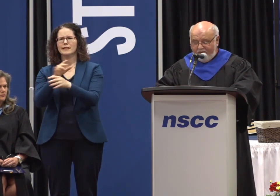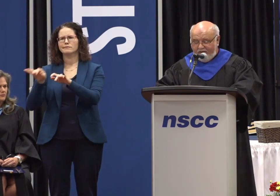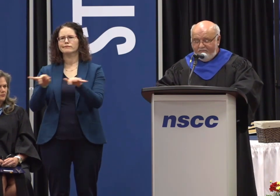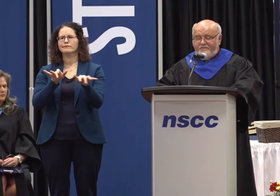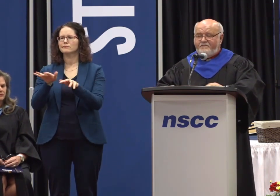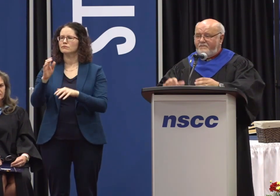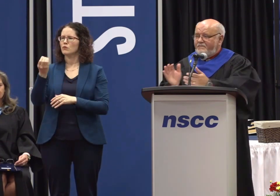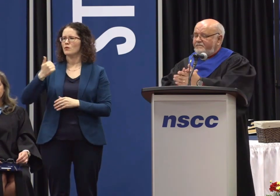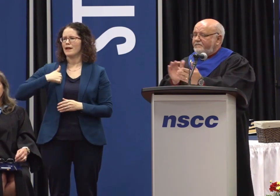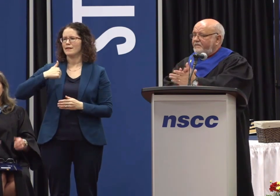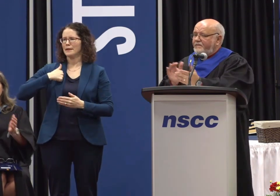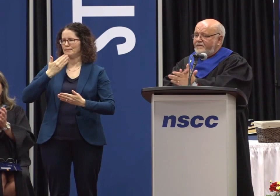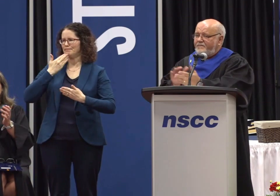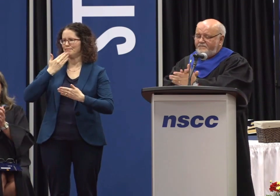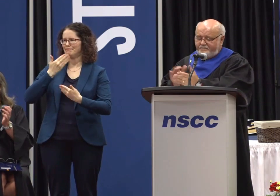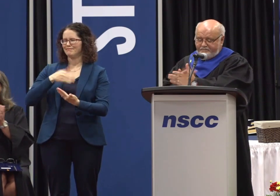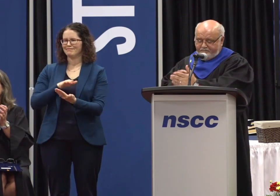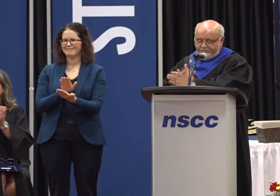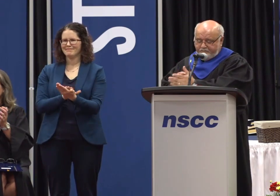Canada.